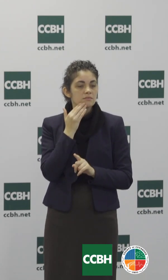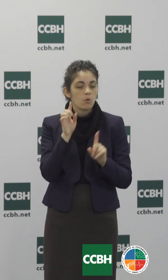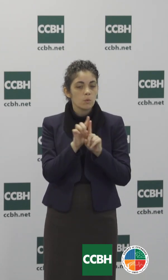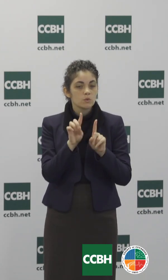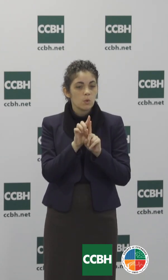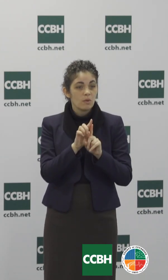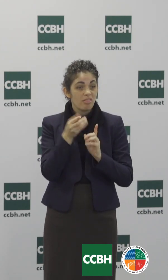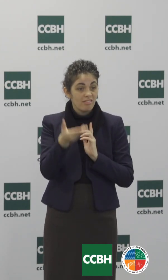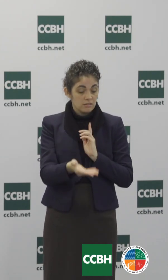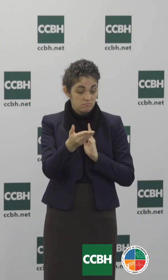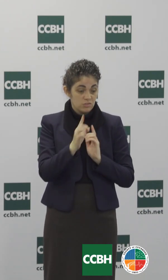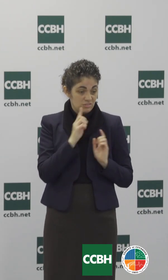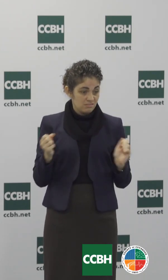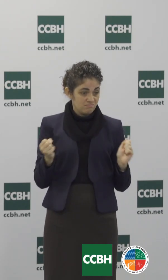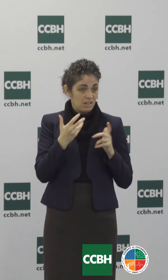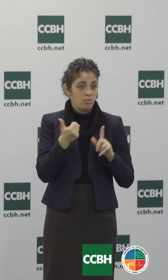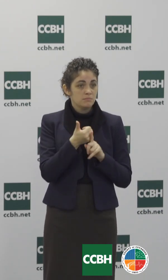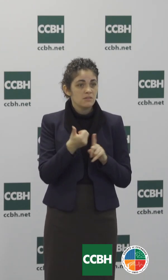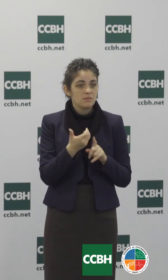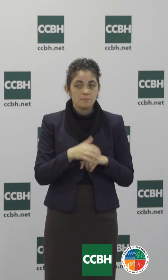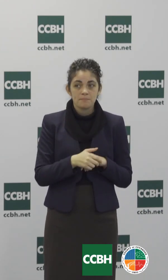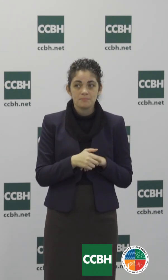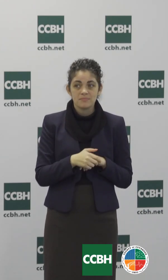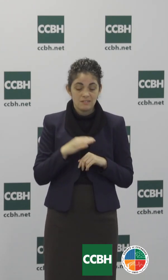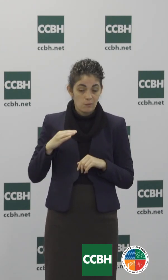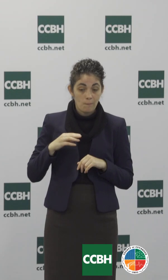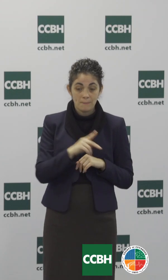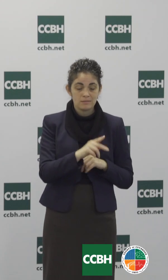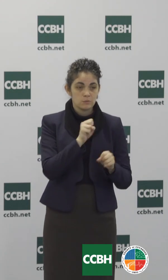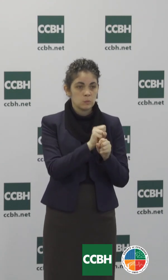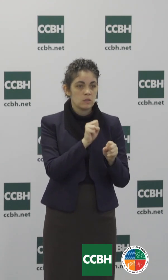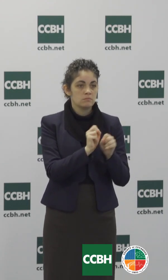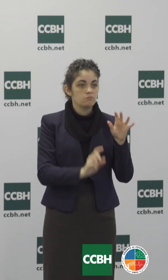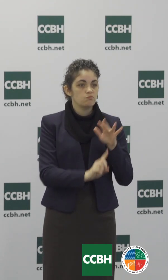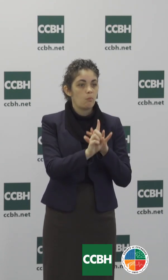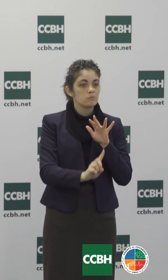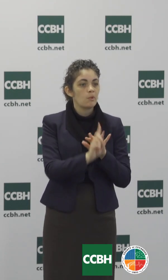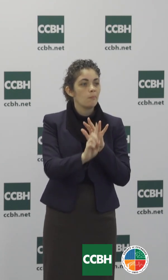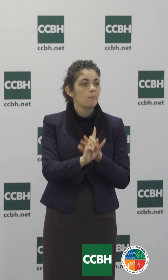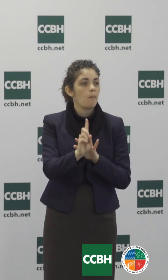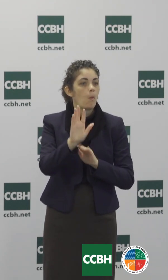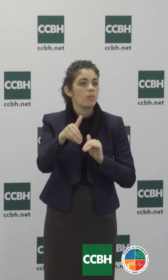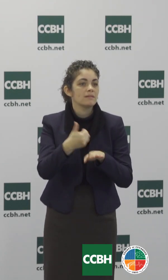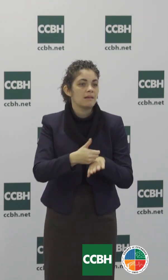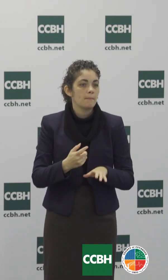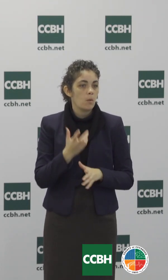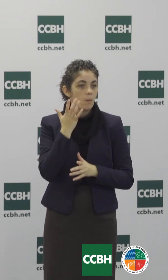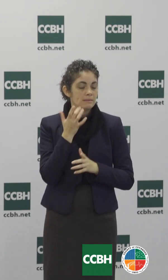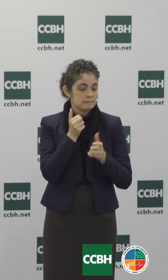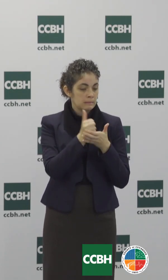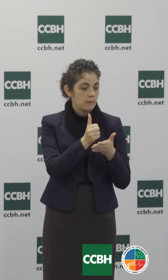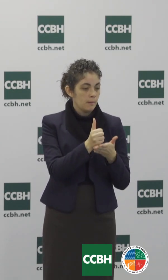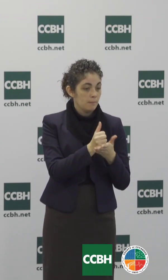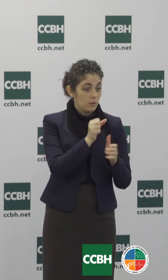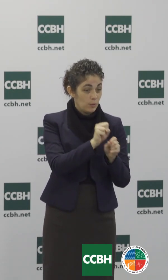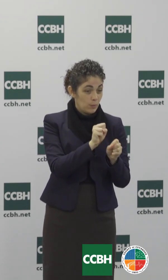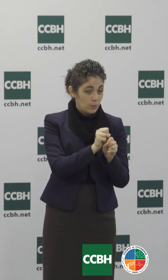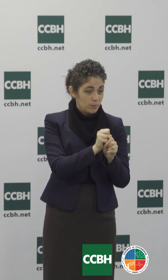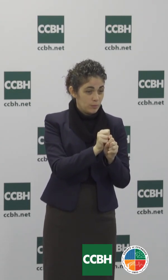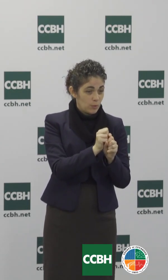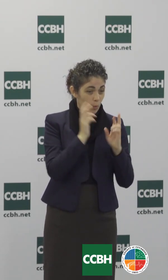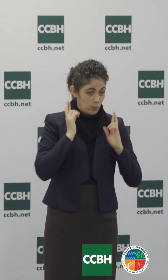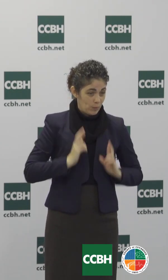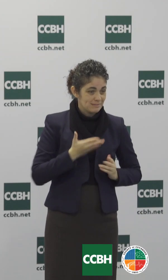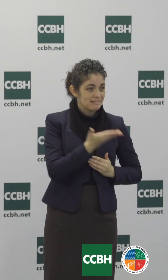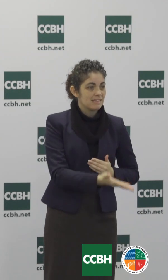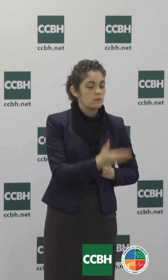front lines, and they're scared. But they come back every day back to work to try to serve those residents because they know